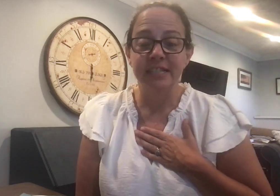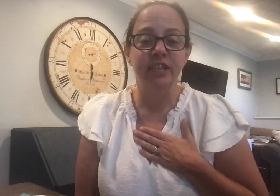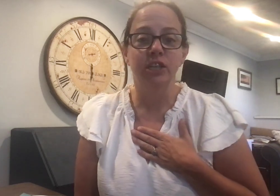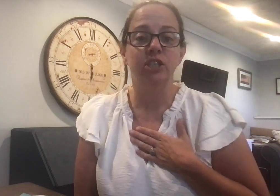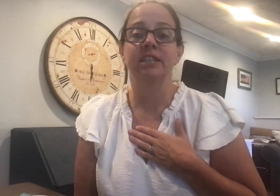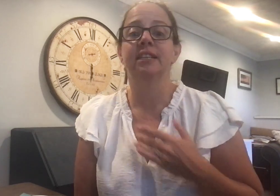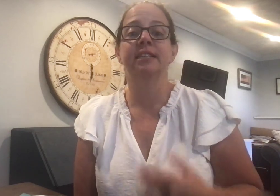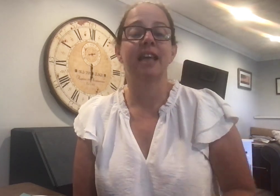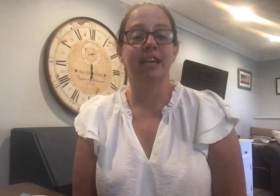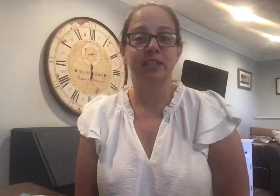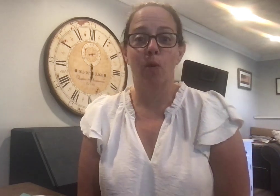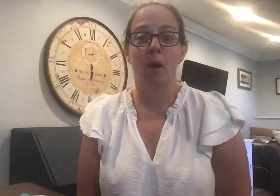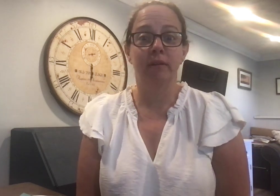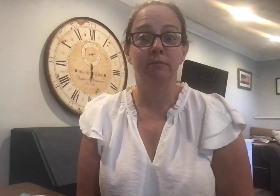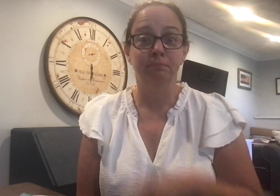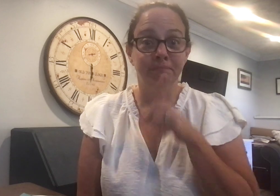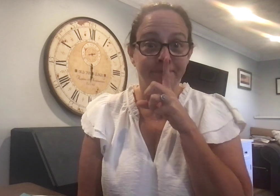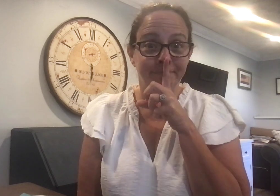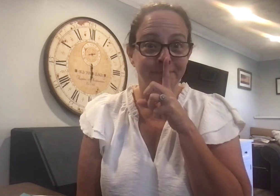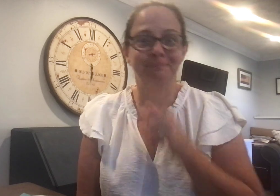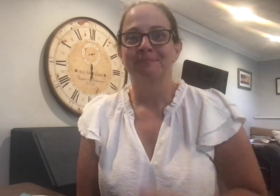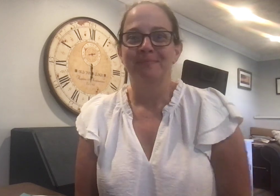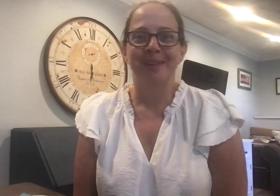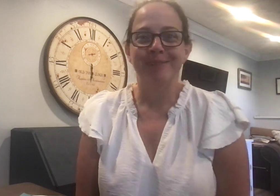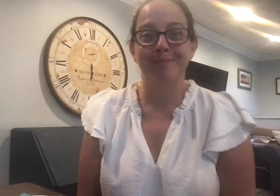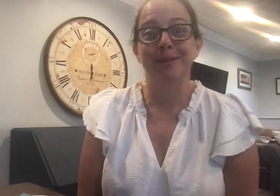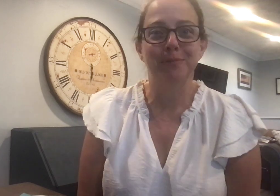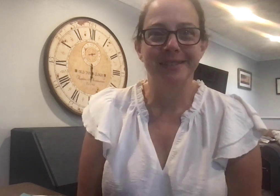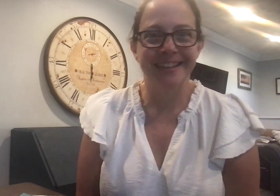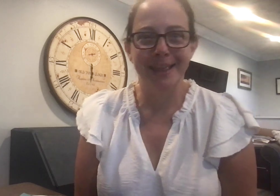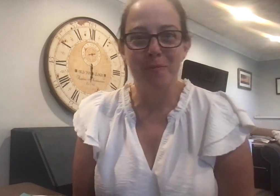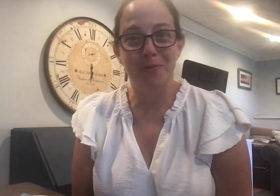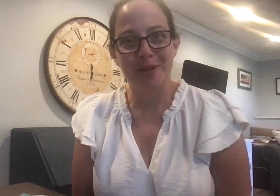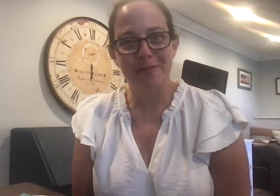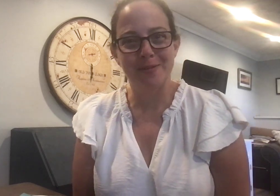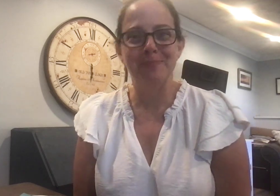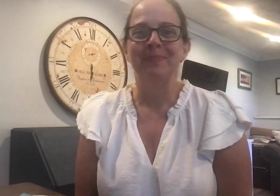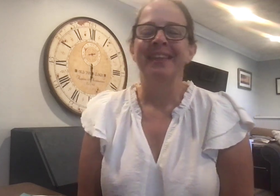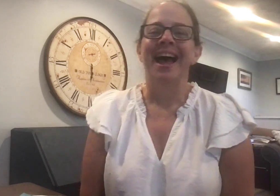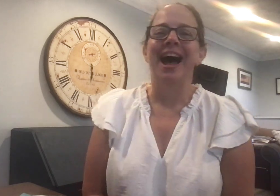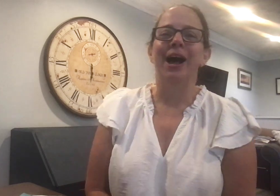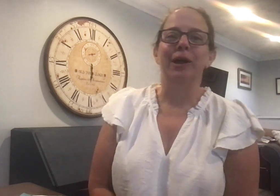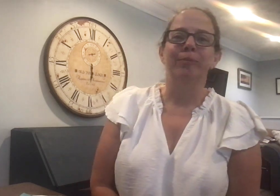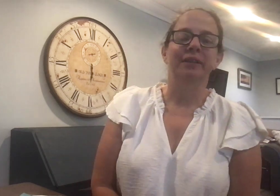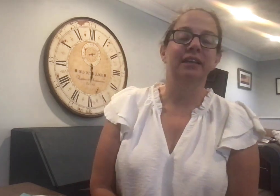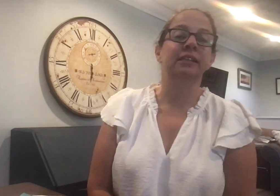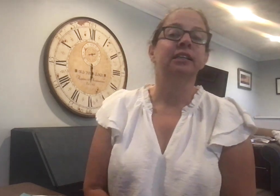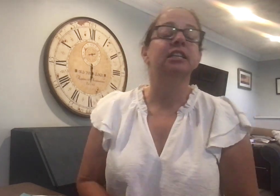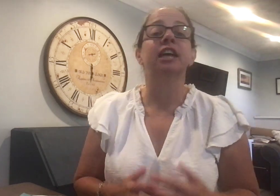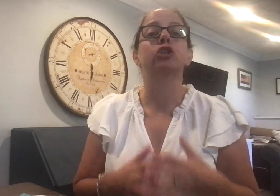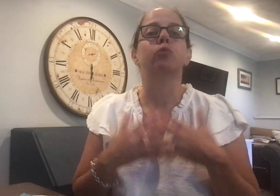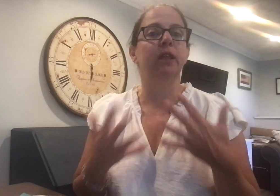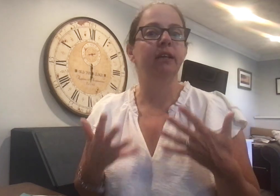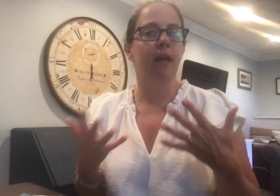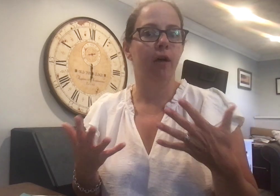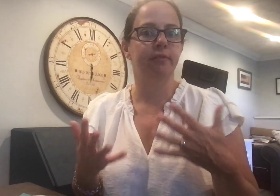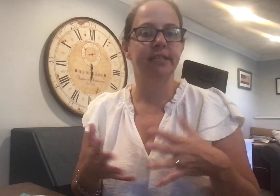teach is ASL 1. I'm not supposed to say that, but whatever. Because I just really love seeing